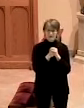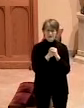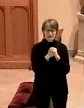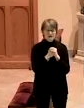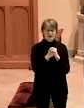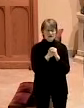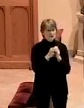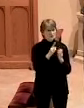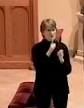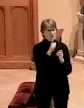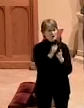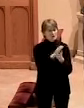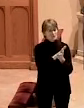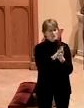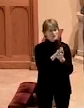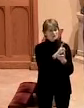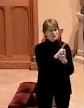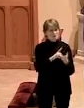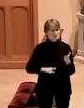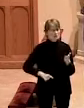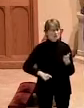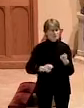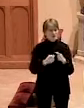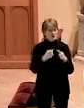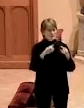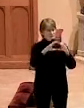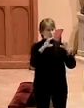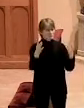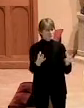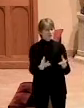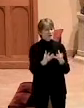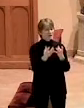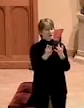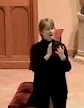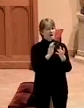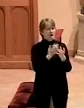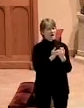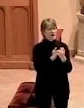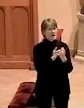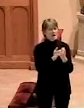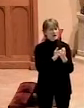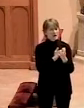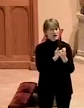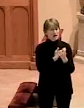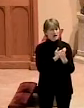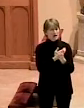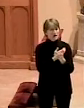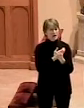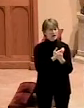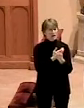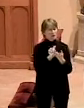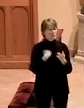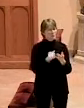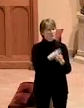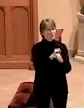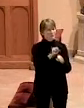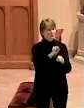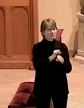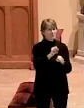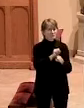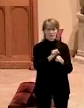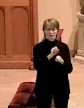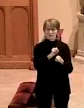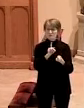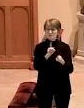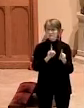You are indeed holy, O Lord, and from the world's beginning are ceaselessly at work so that the human race